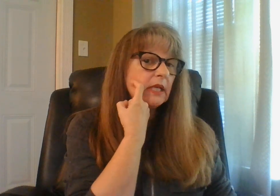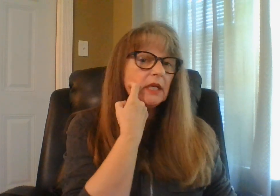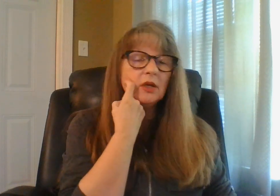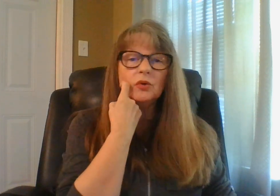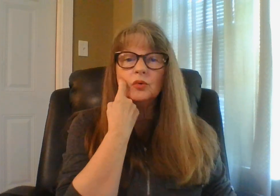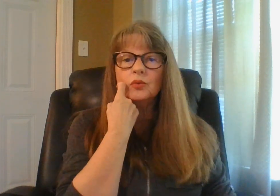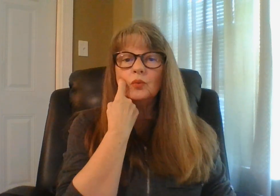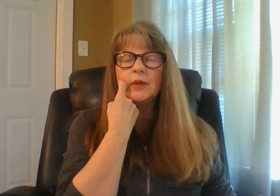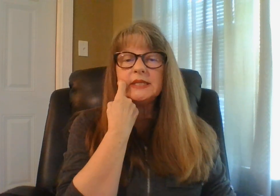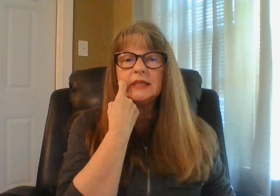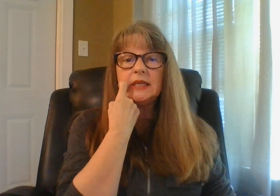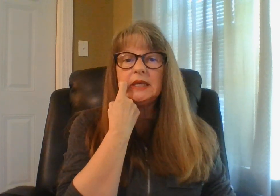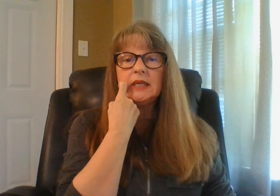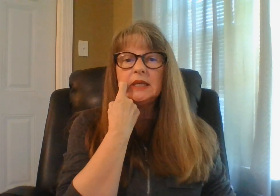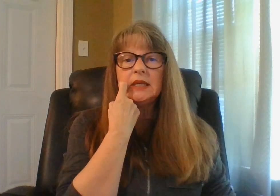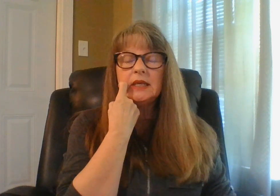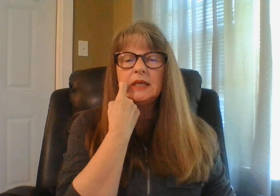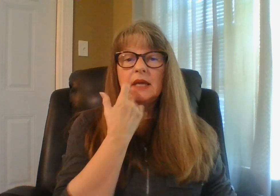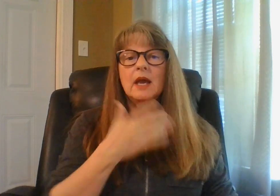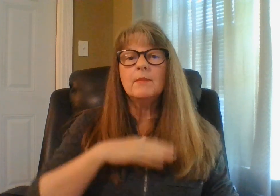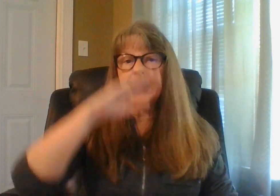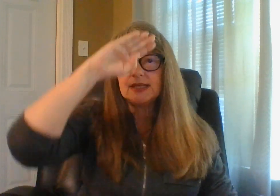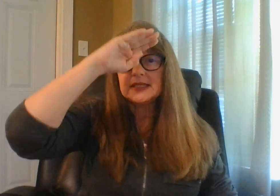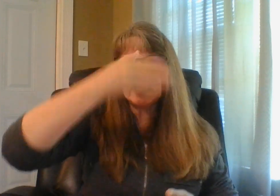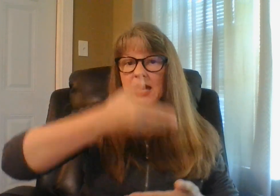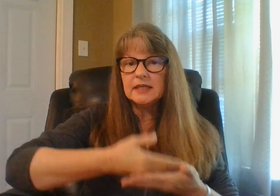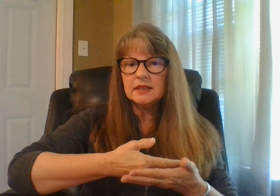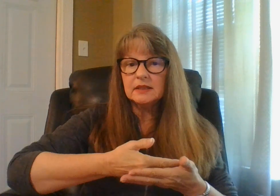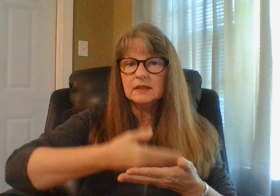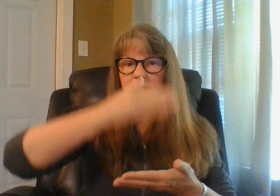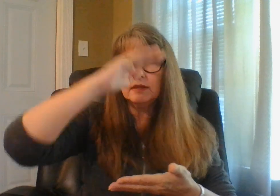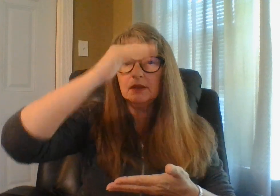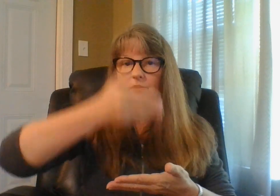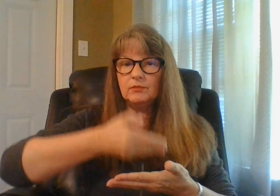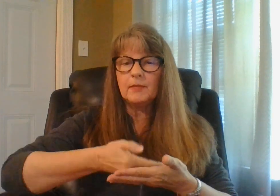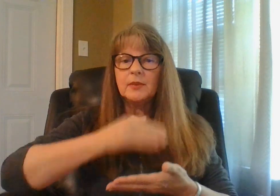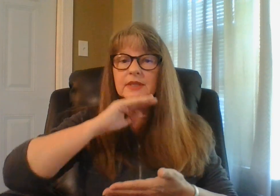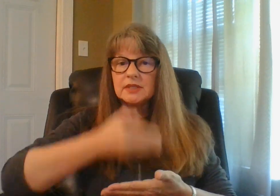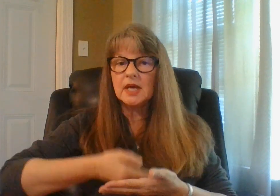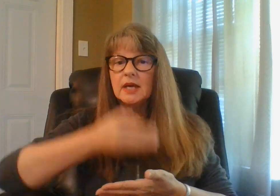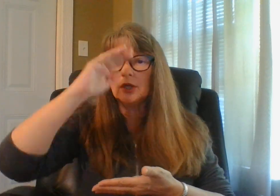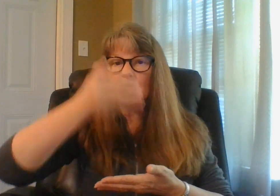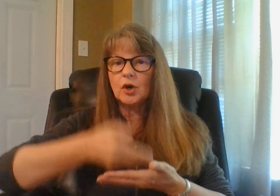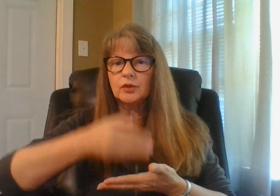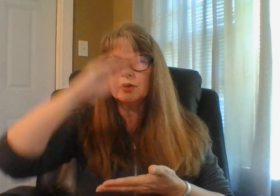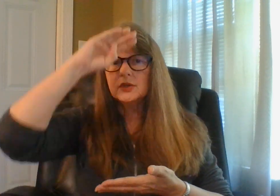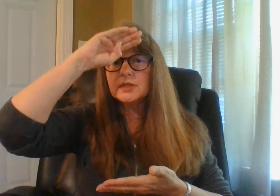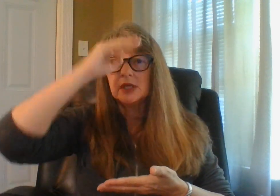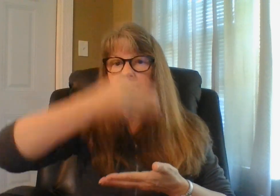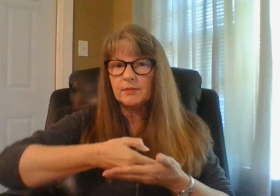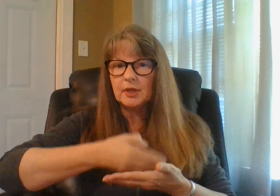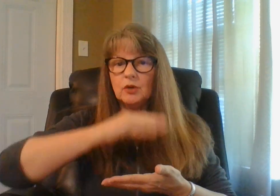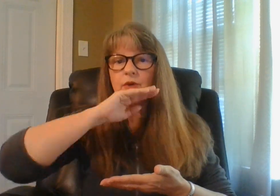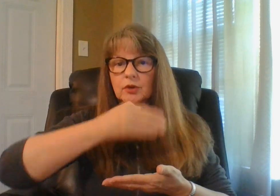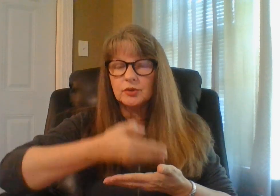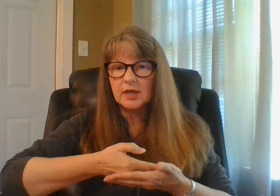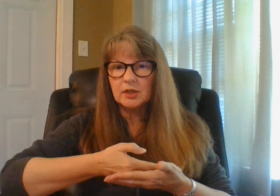Recently, recently, my son. Remember we did son and daughter. Son's up here, daughter's down